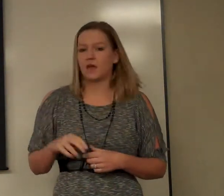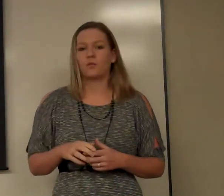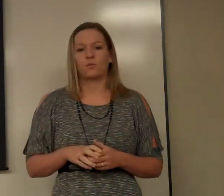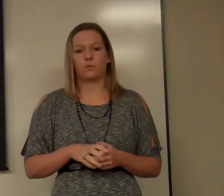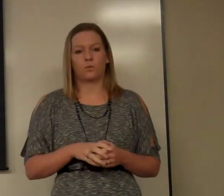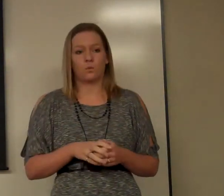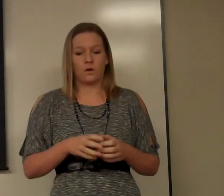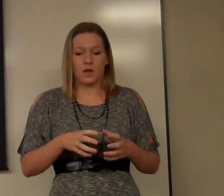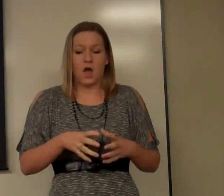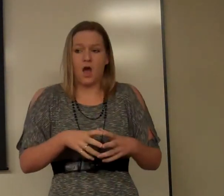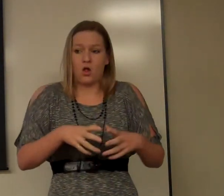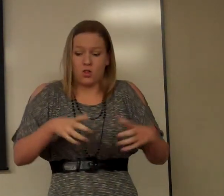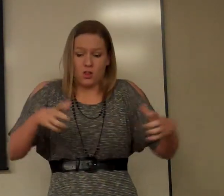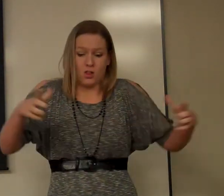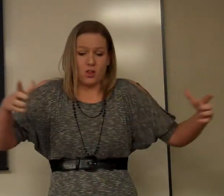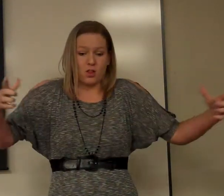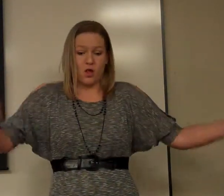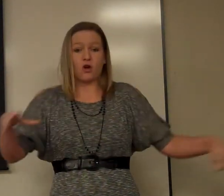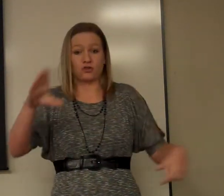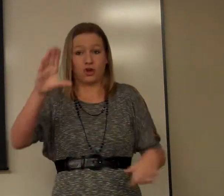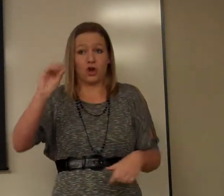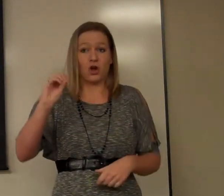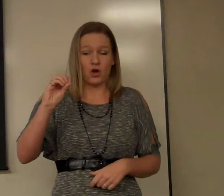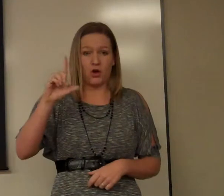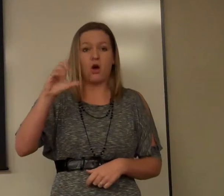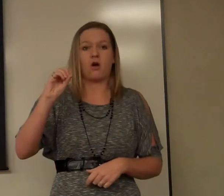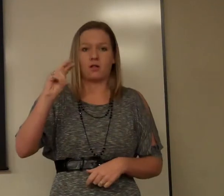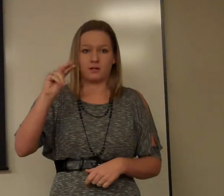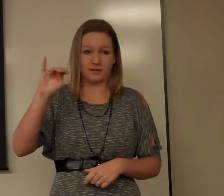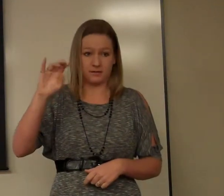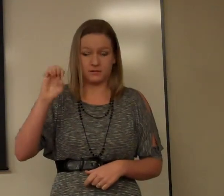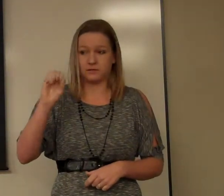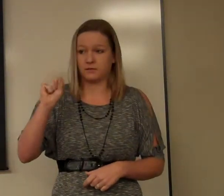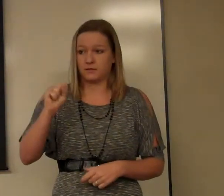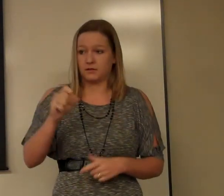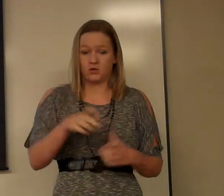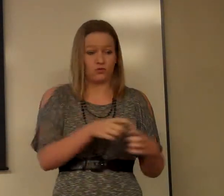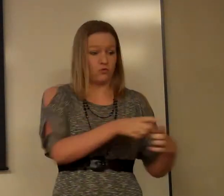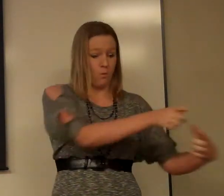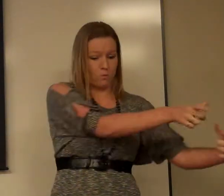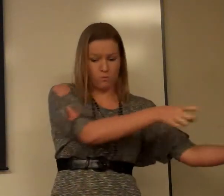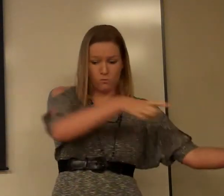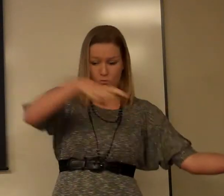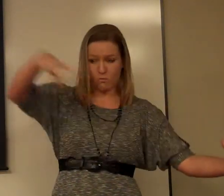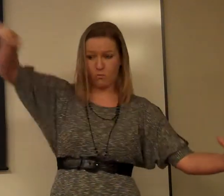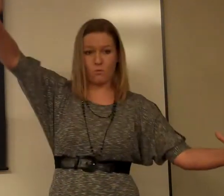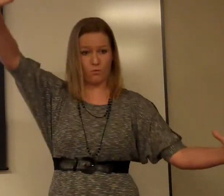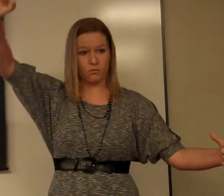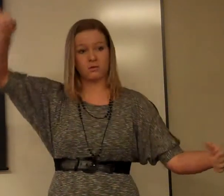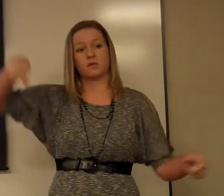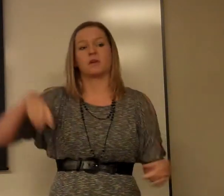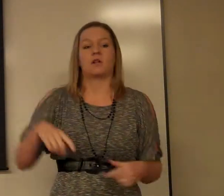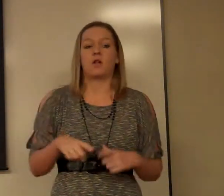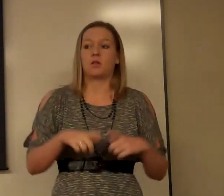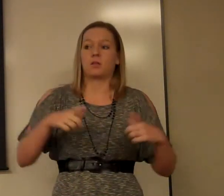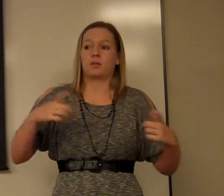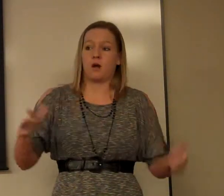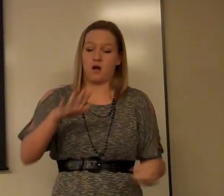of the colonies. They had so much area to try to regain. So the size of the colonies was a problem for